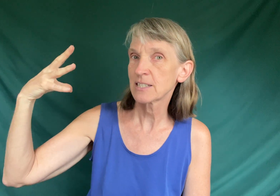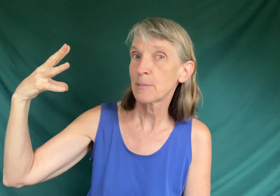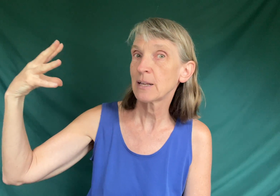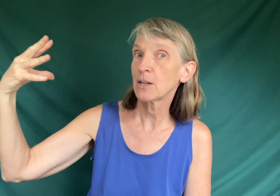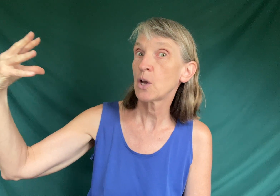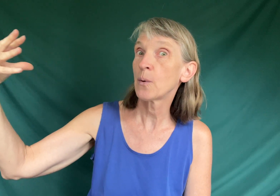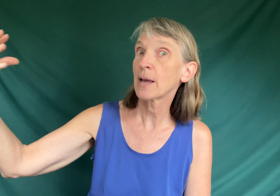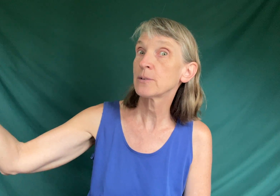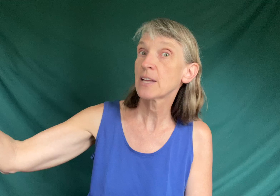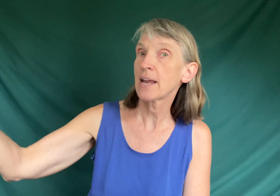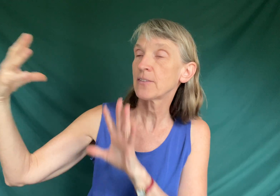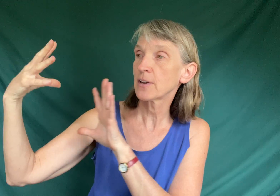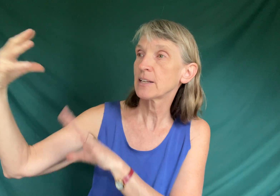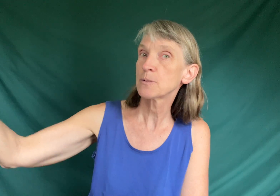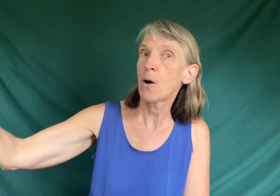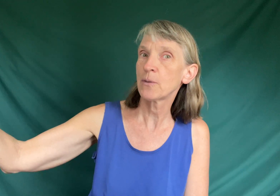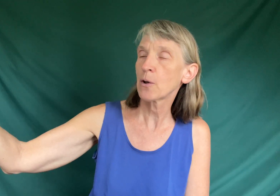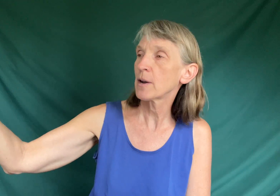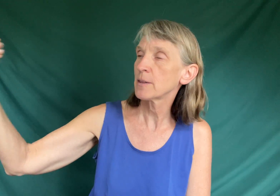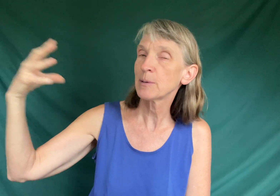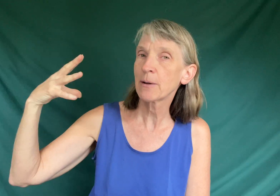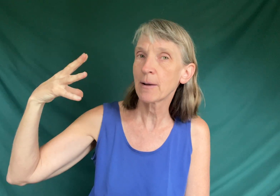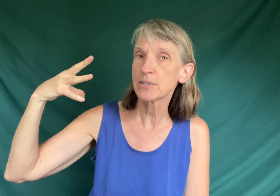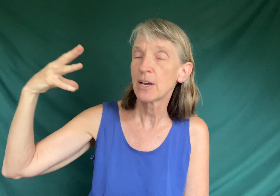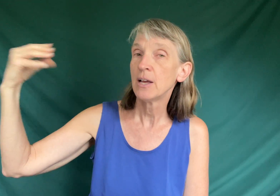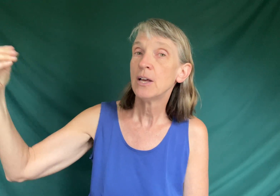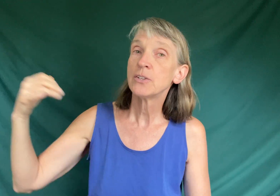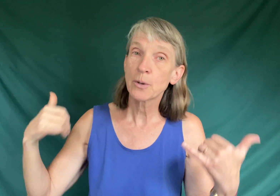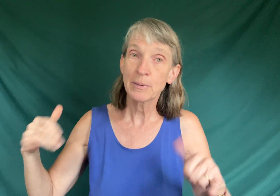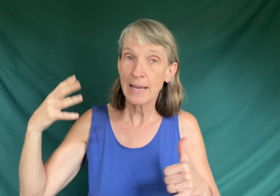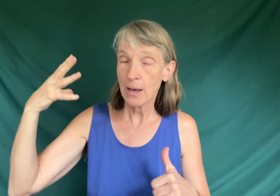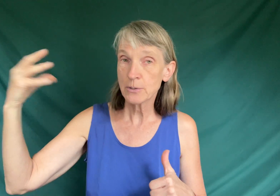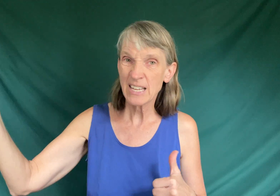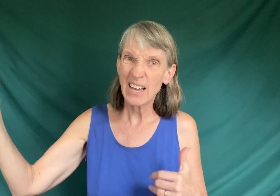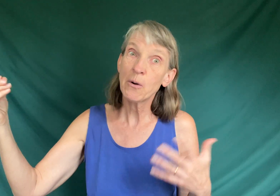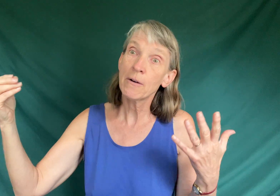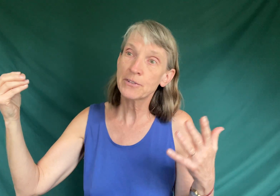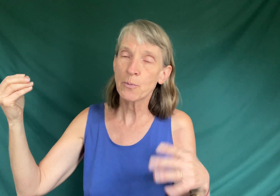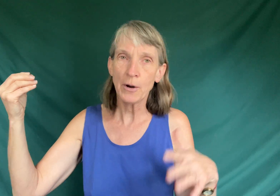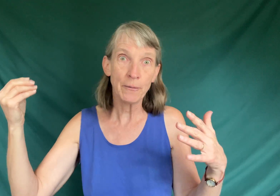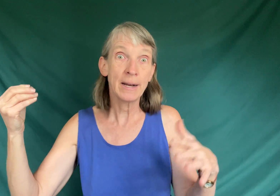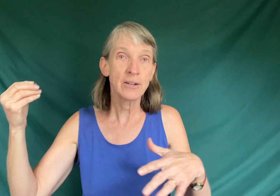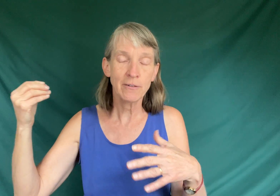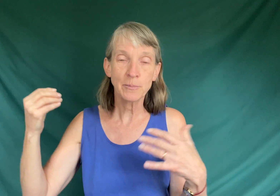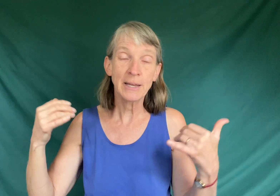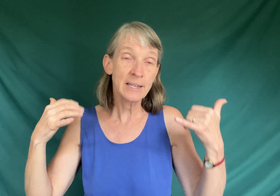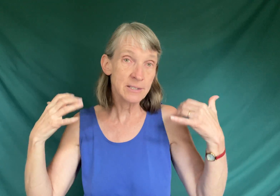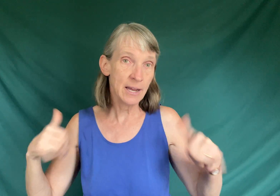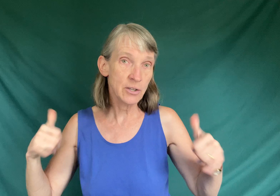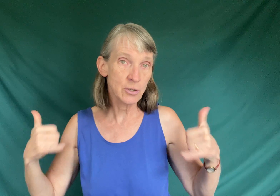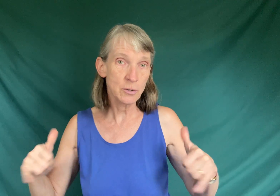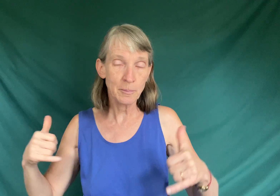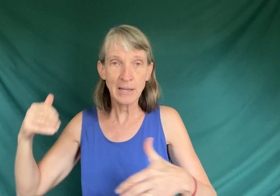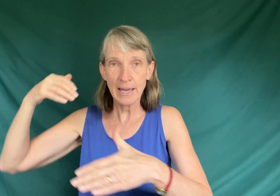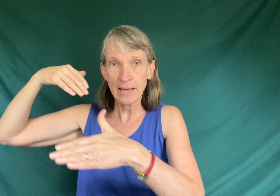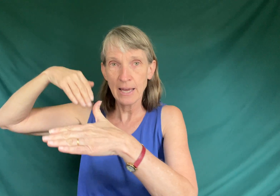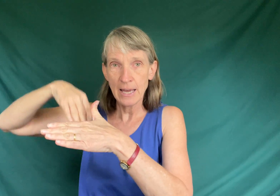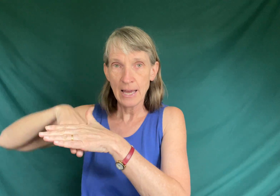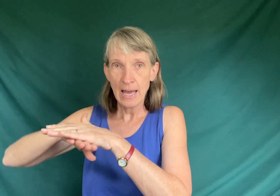somebody going outside and they're getting small when they go out on the playground. So play outside. Or if it's pouring rain and you have to play inside, you can do the playing and